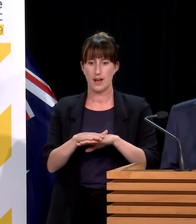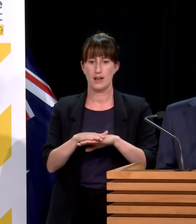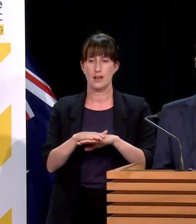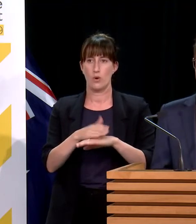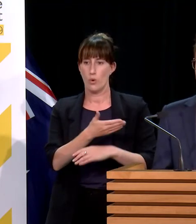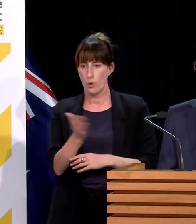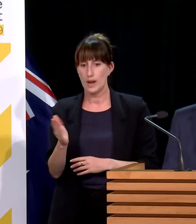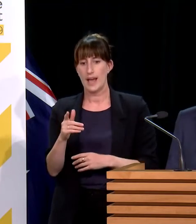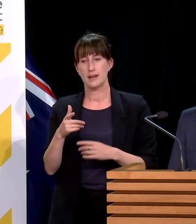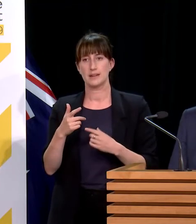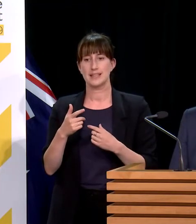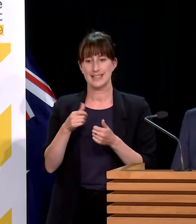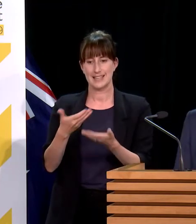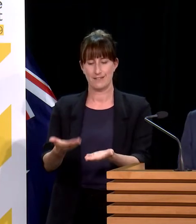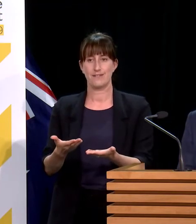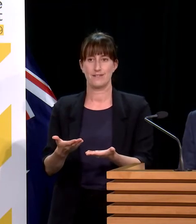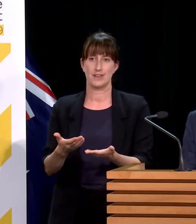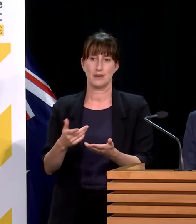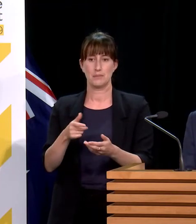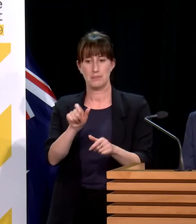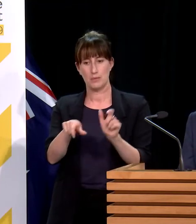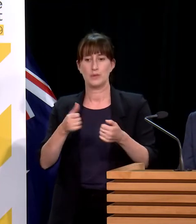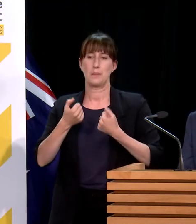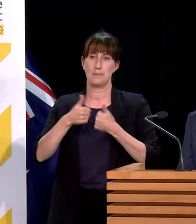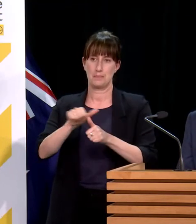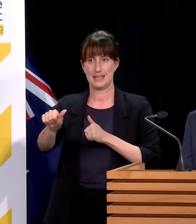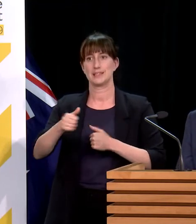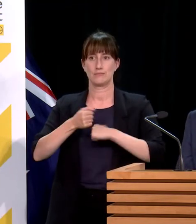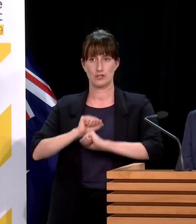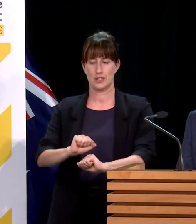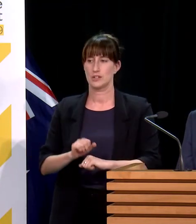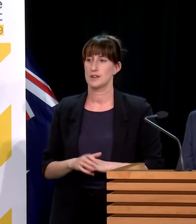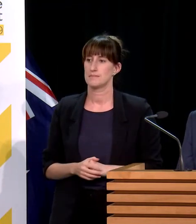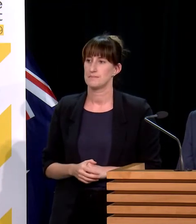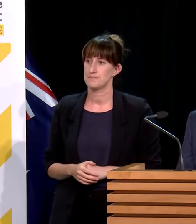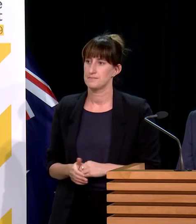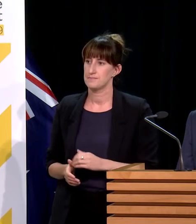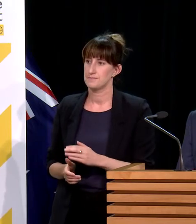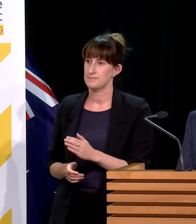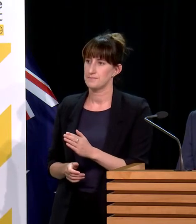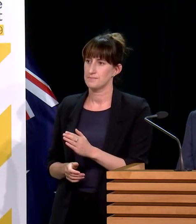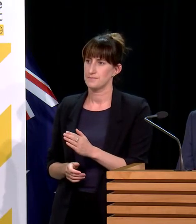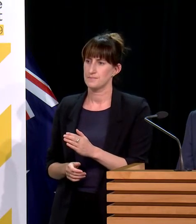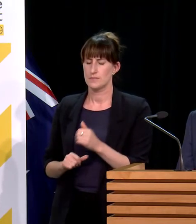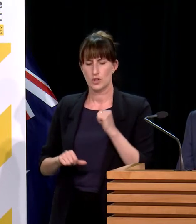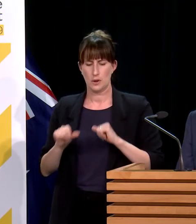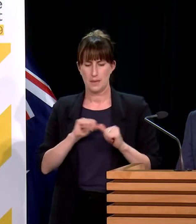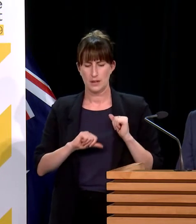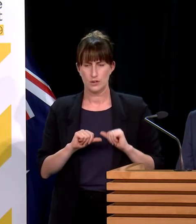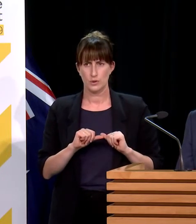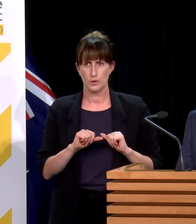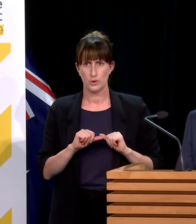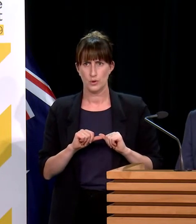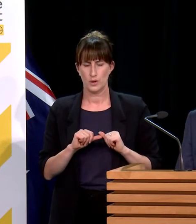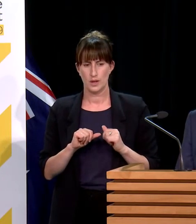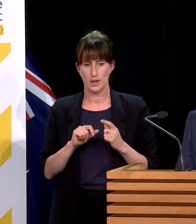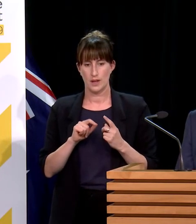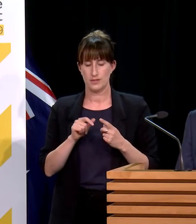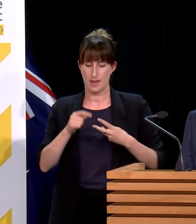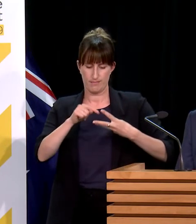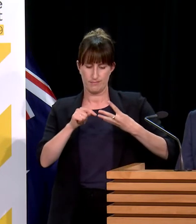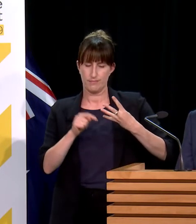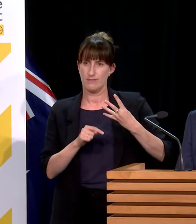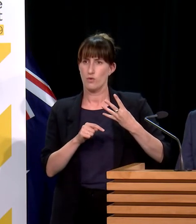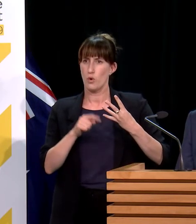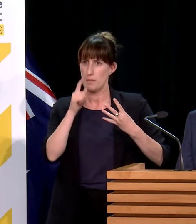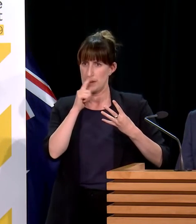immunity. Back to the community cases, are you expecting any of the close contacts of case A through D to